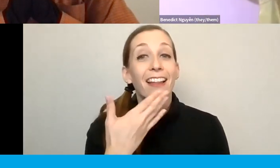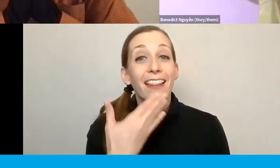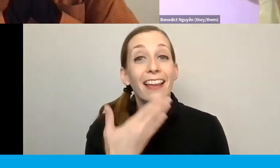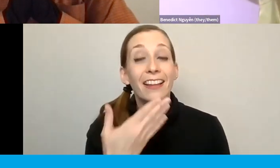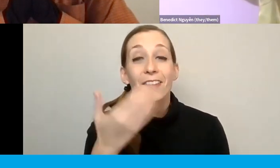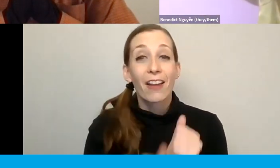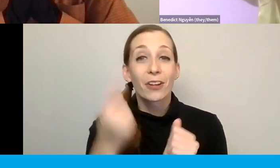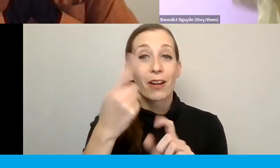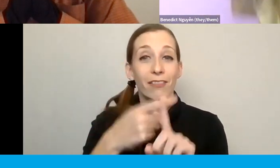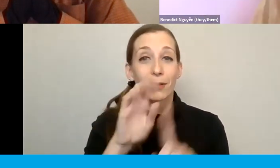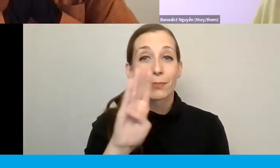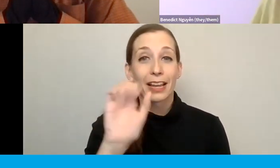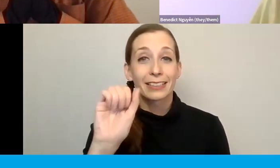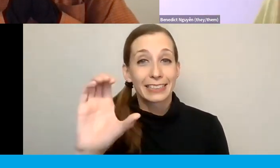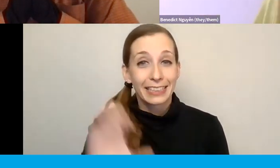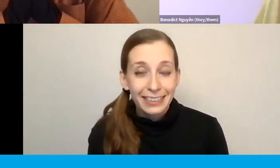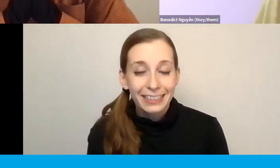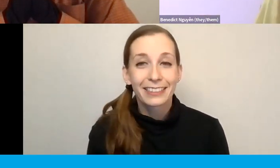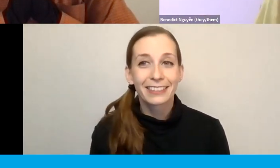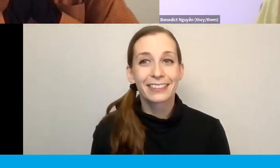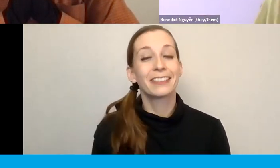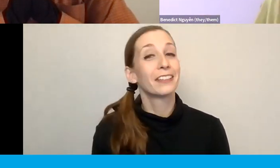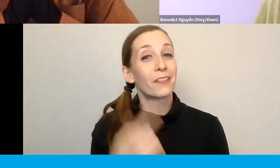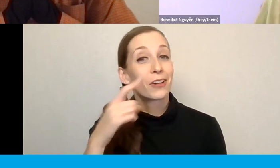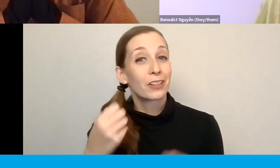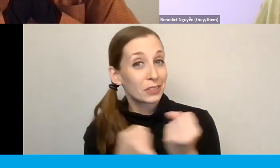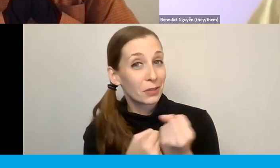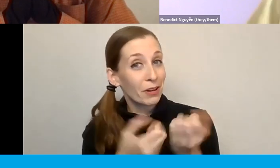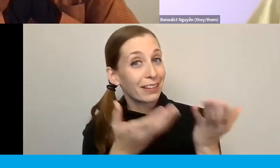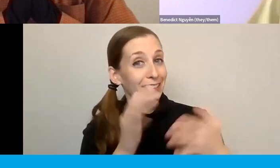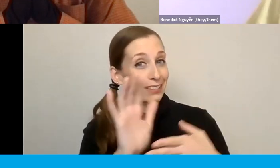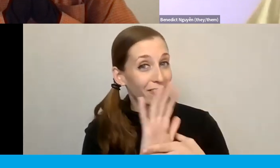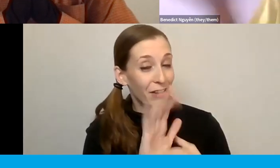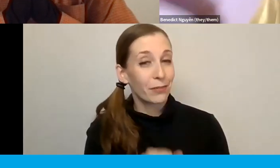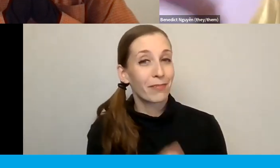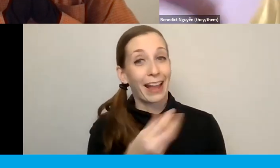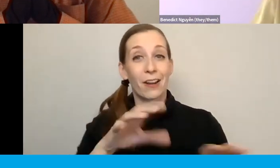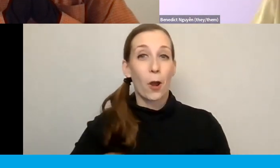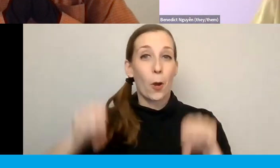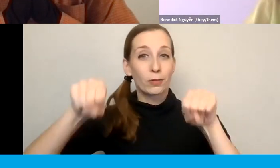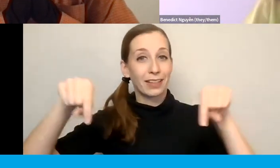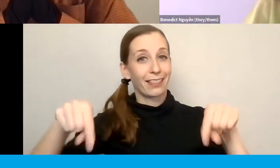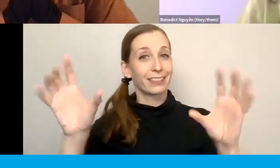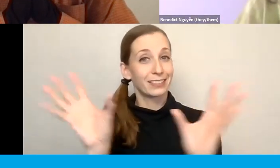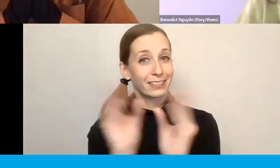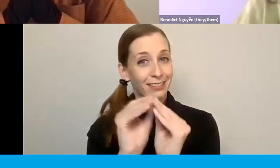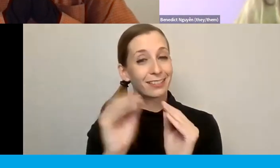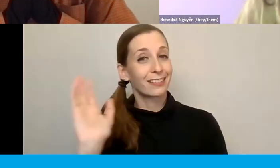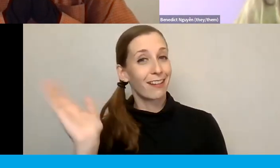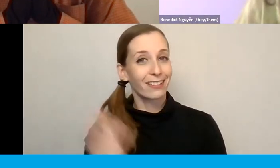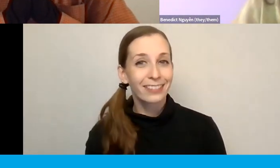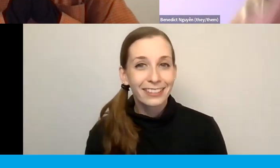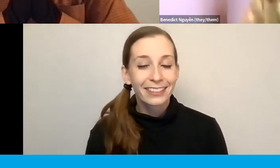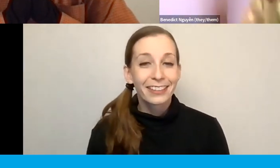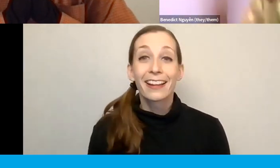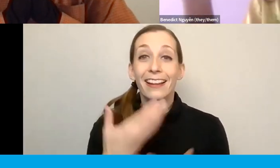BAC for supporting the film and this talk. And thank you to the audience for joining us this